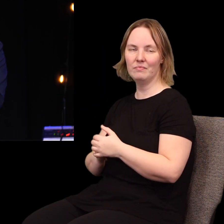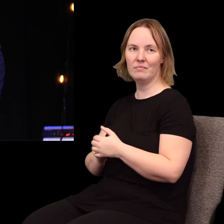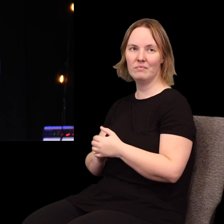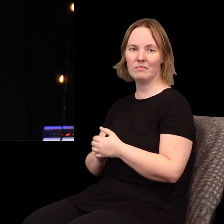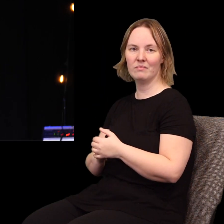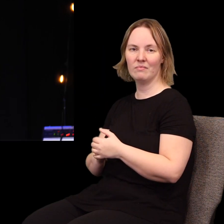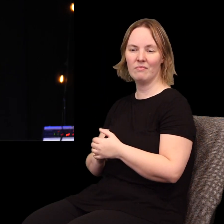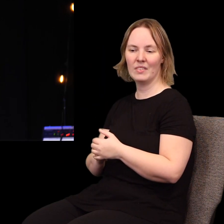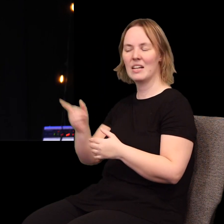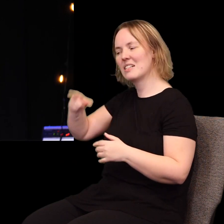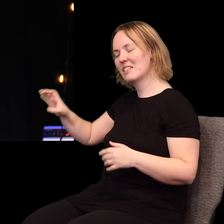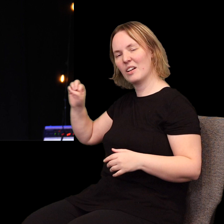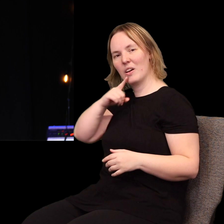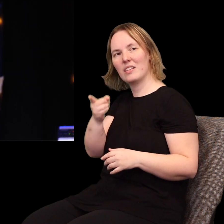thing.